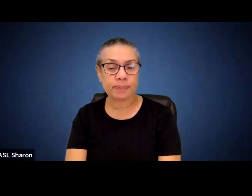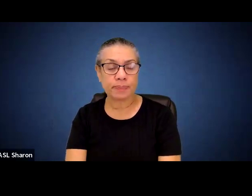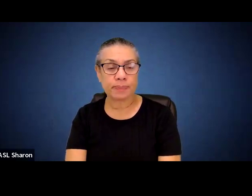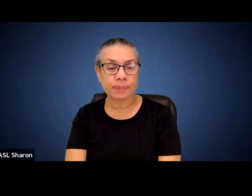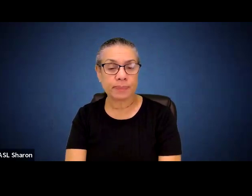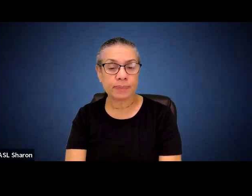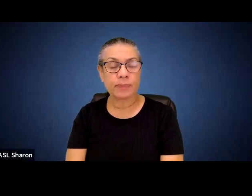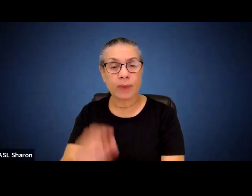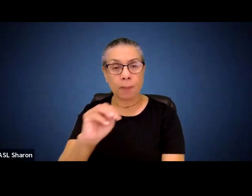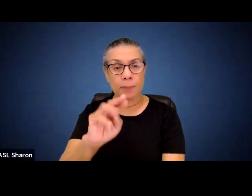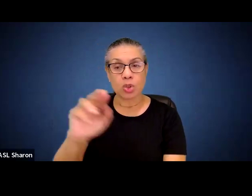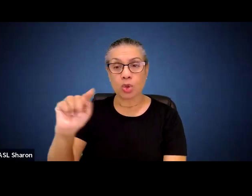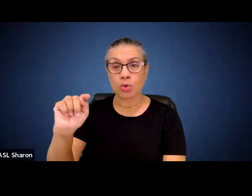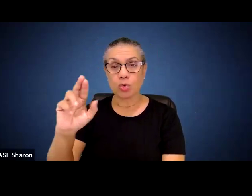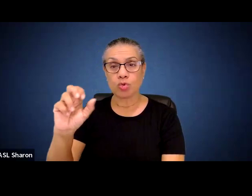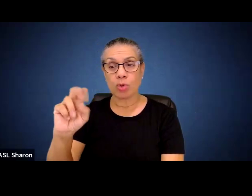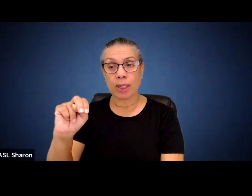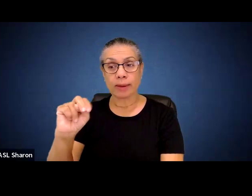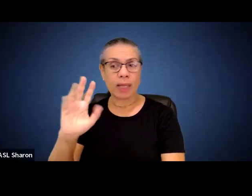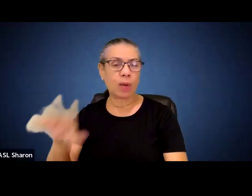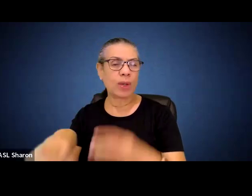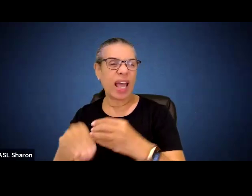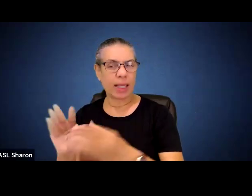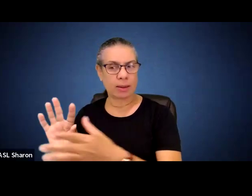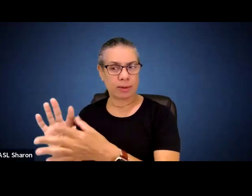Just follow up on some comments.